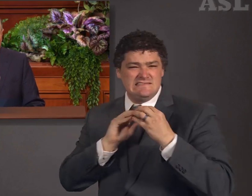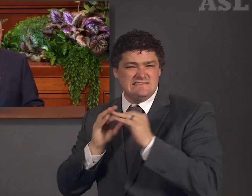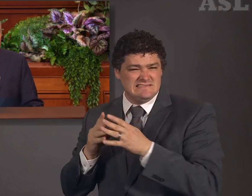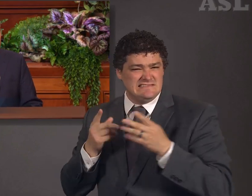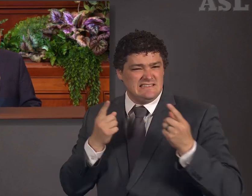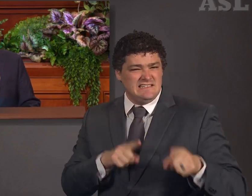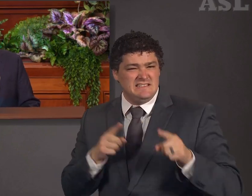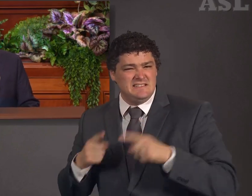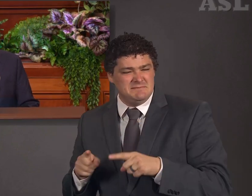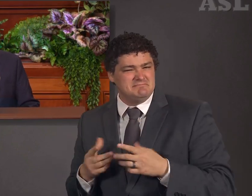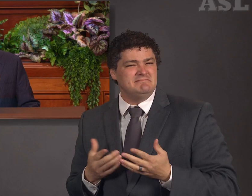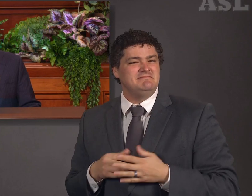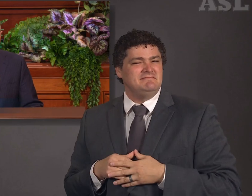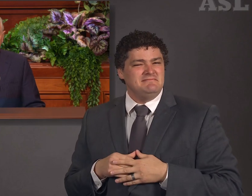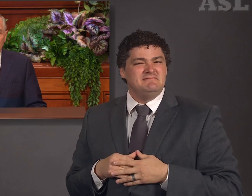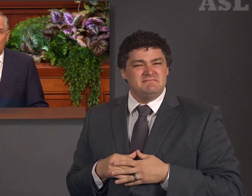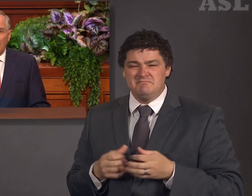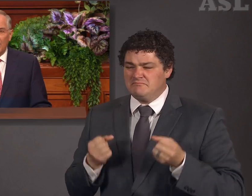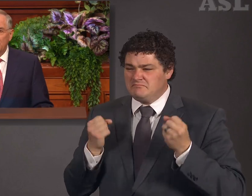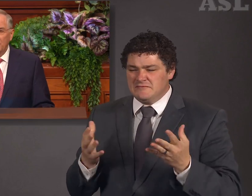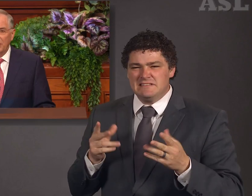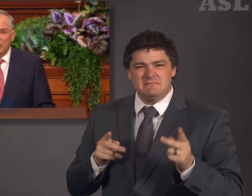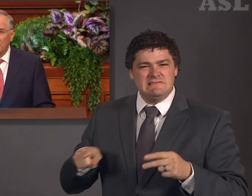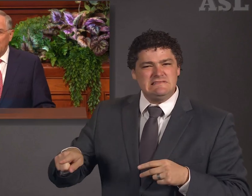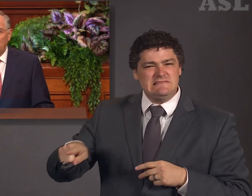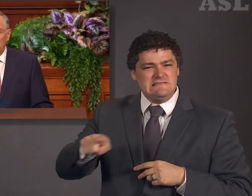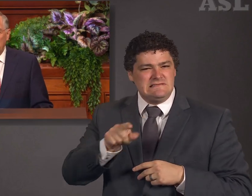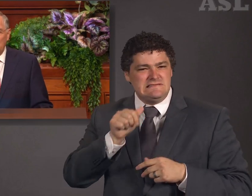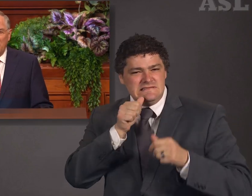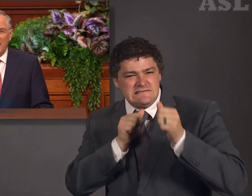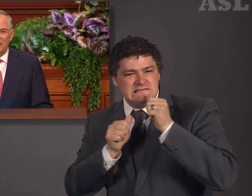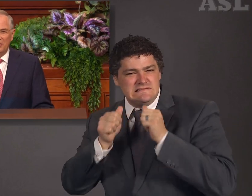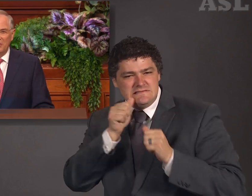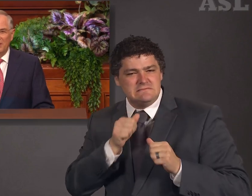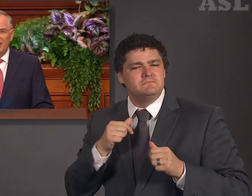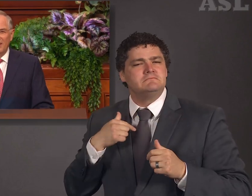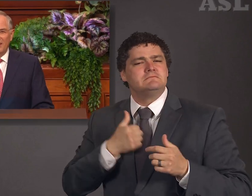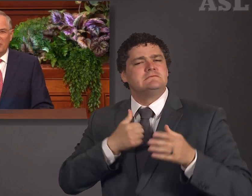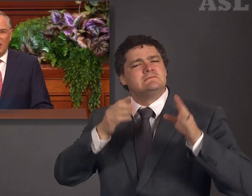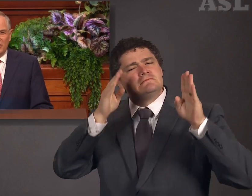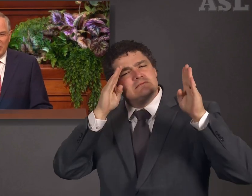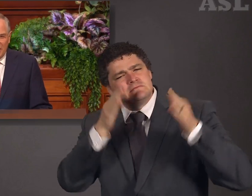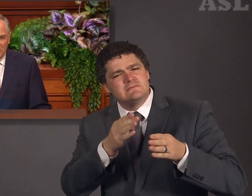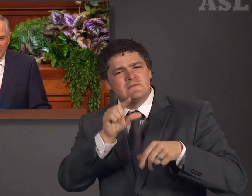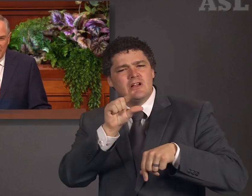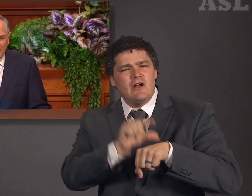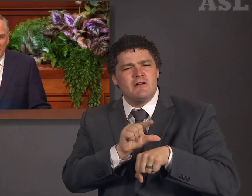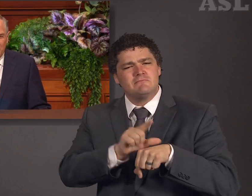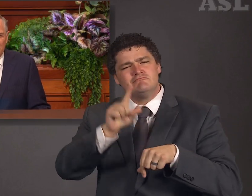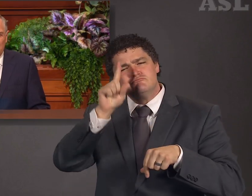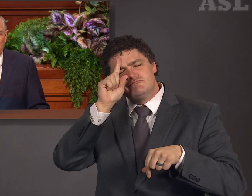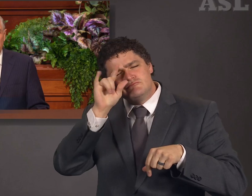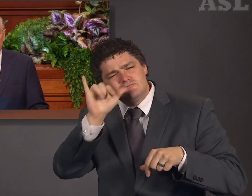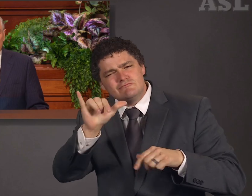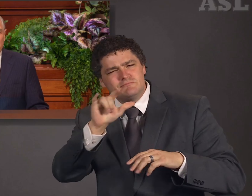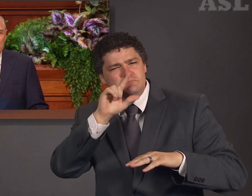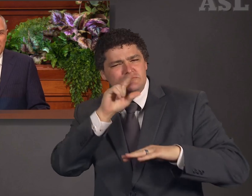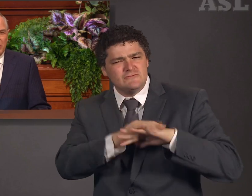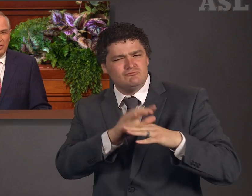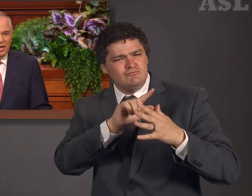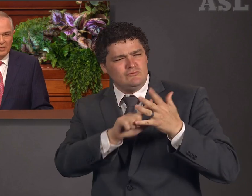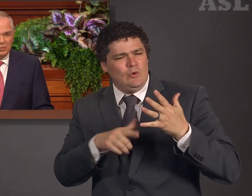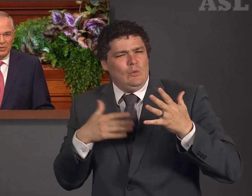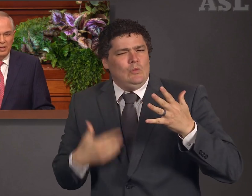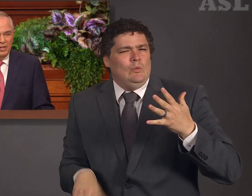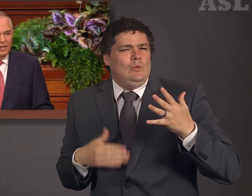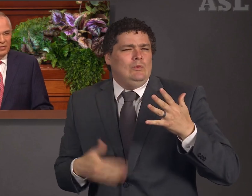many, deep suffering, our hearts are filled with overwhelming gratitude for our Savior and the eternal blessings of the